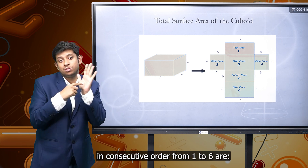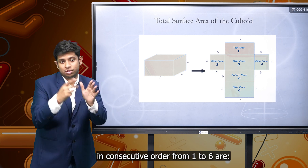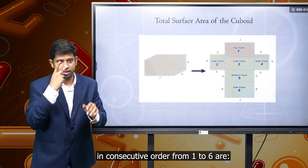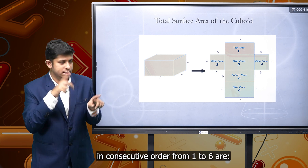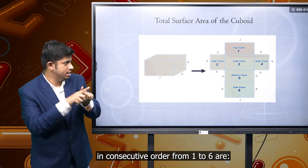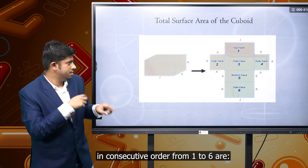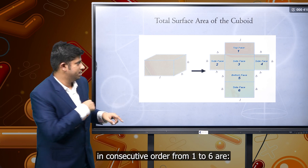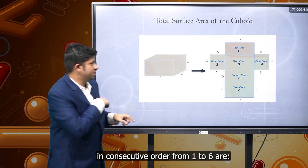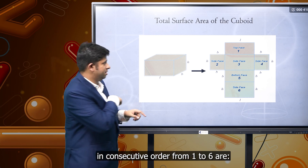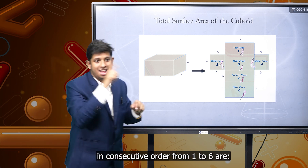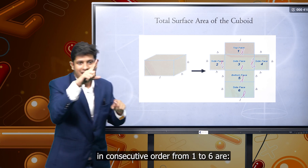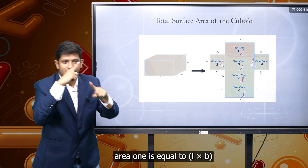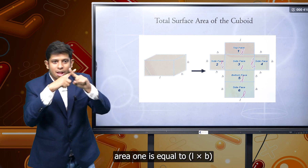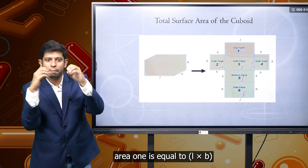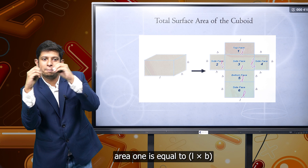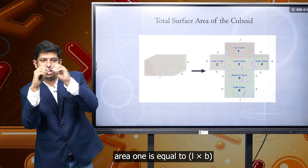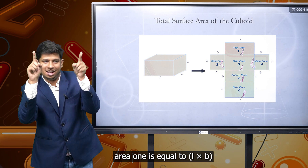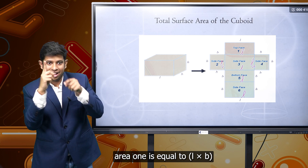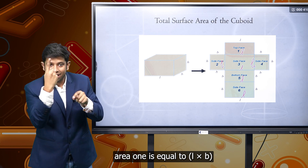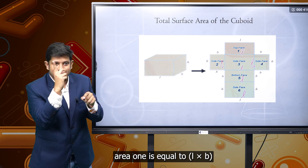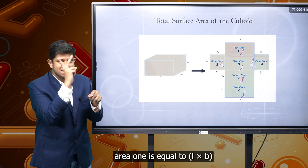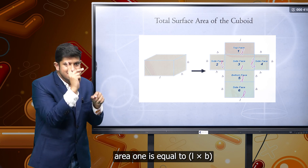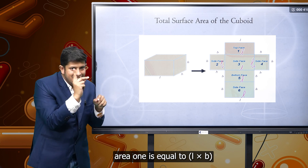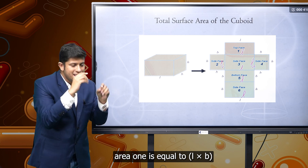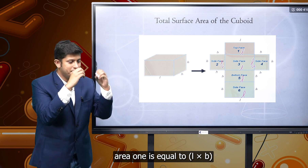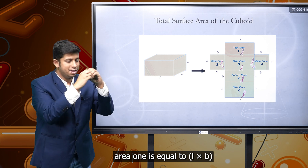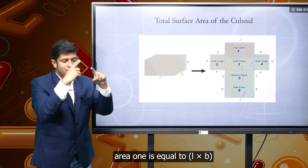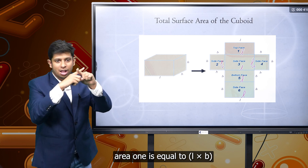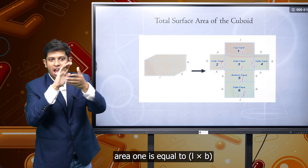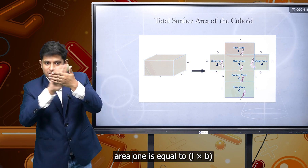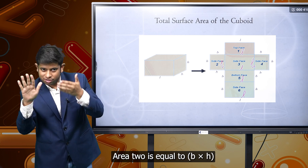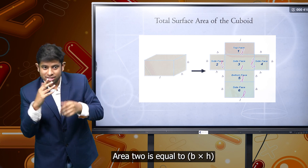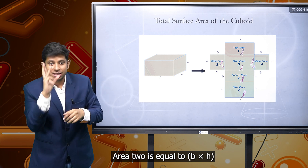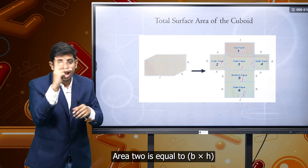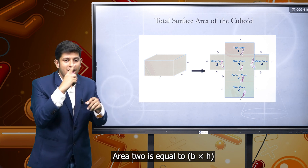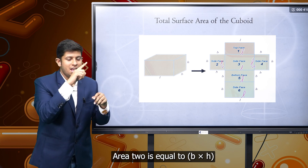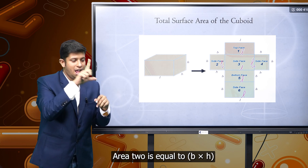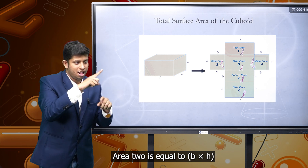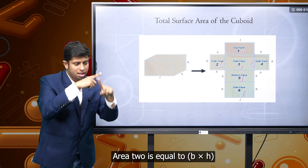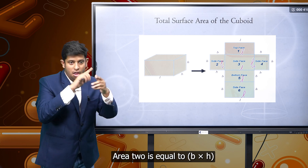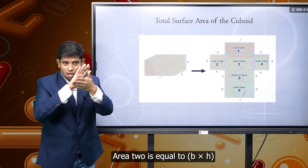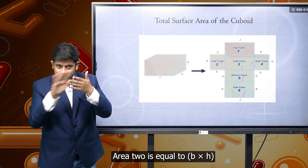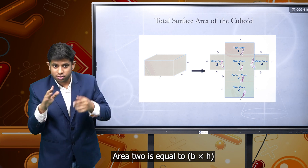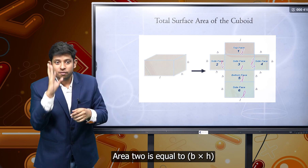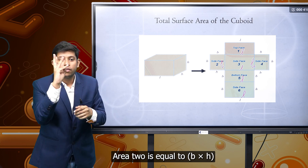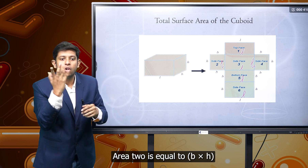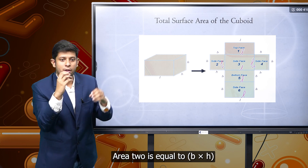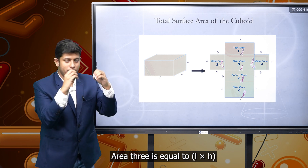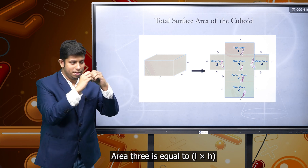are: area 1 is equal to L into B, area 2 is equal to B into H, area